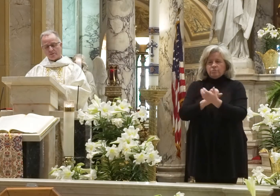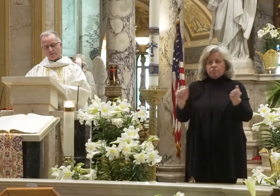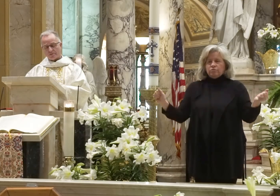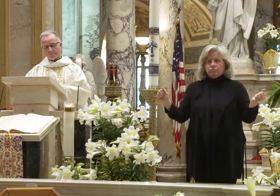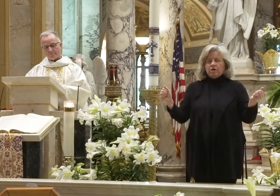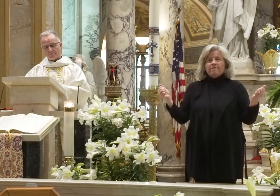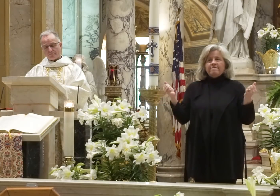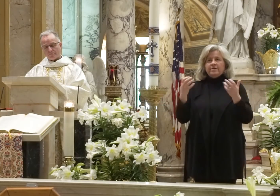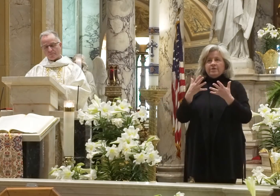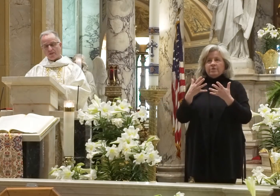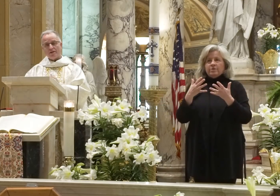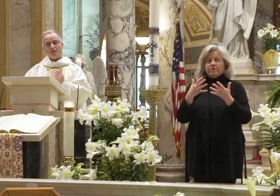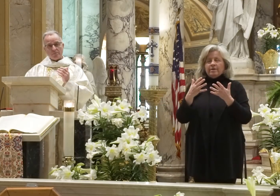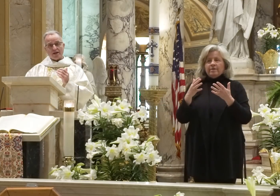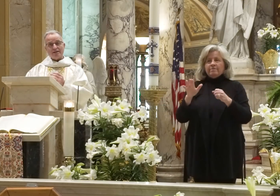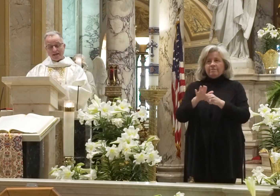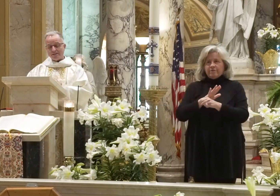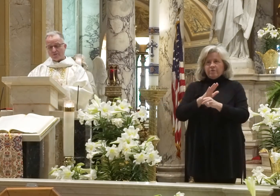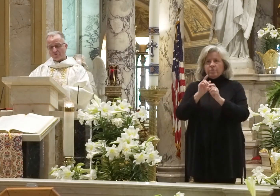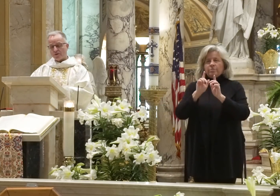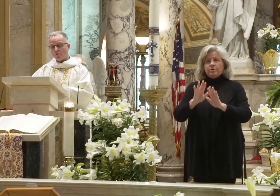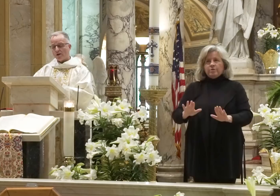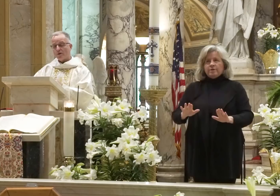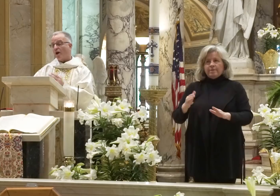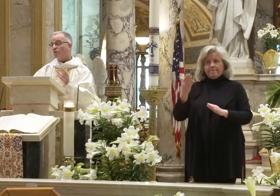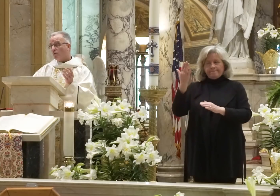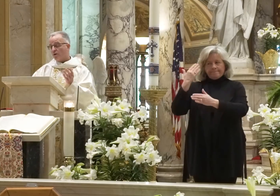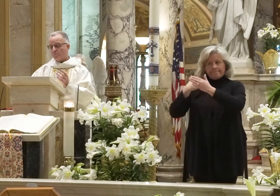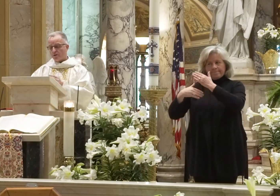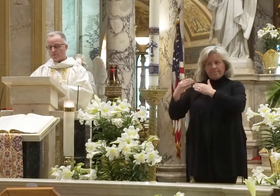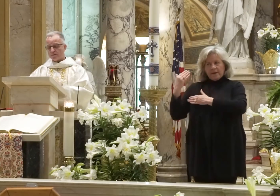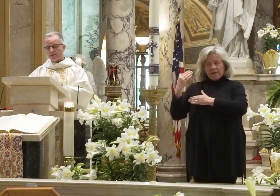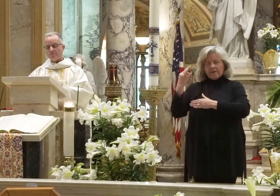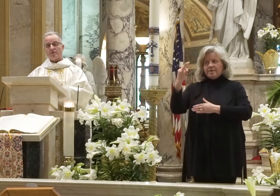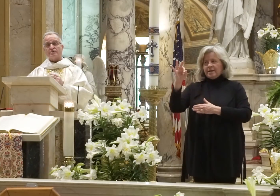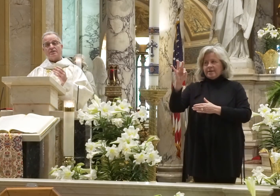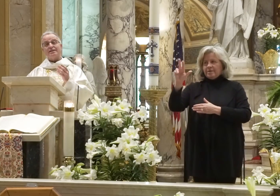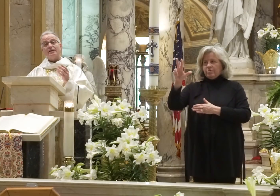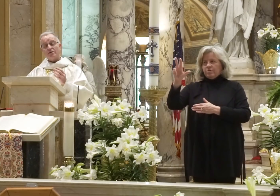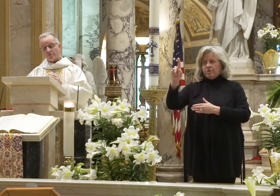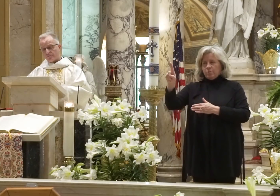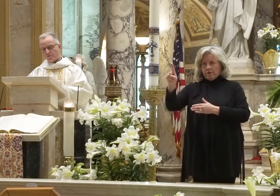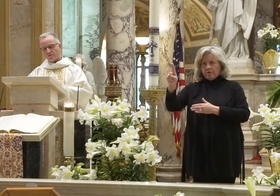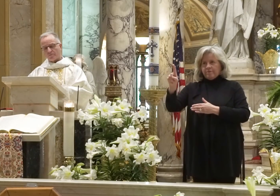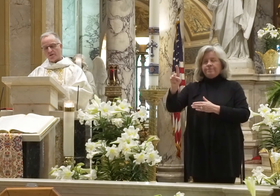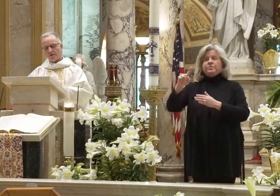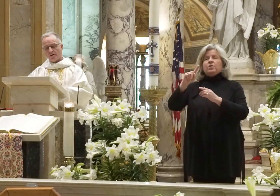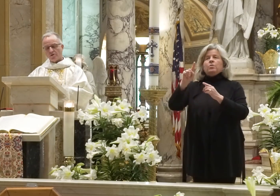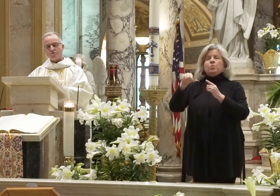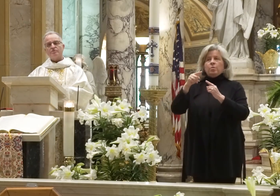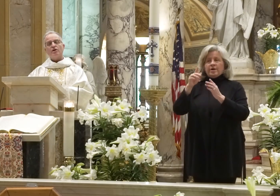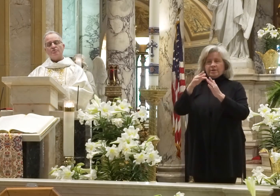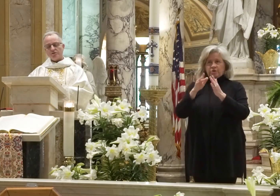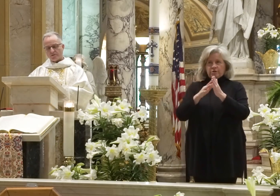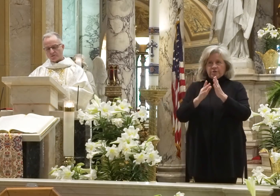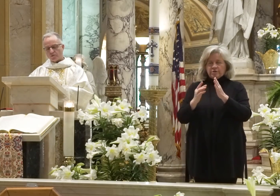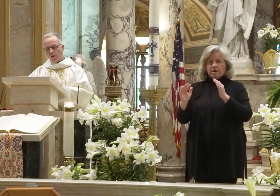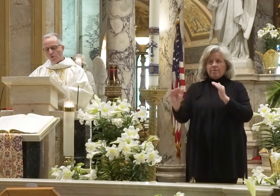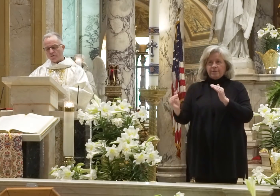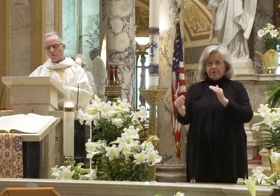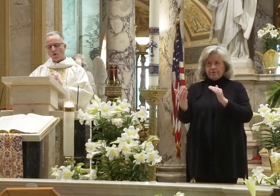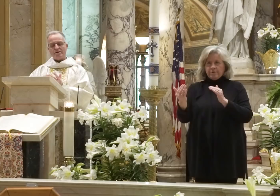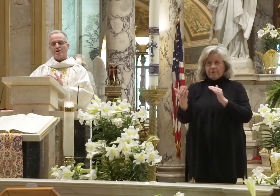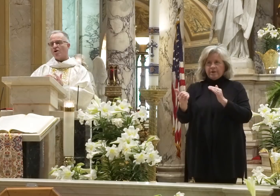great peace. Back in 1931, when our Lord appeared to Saint Faustina in another vision, she saw